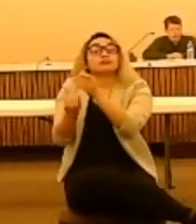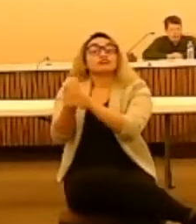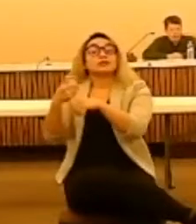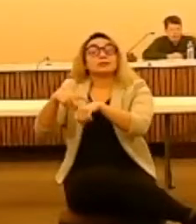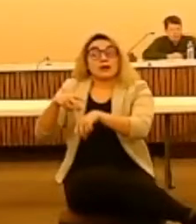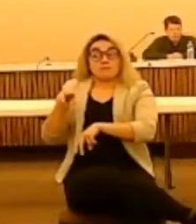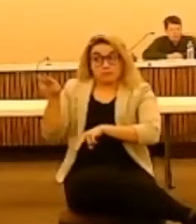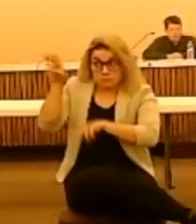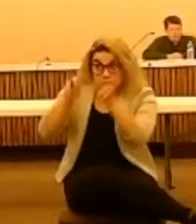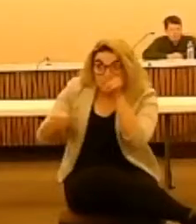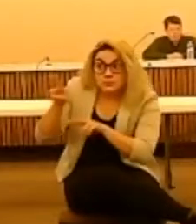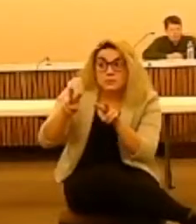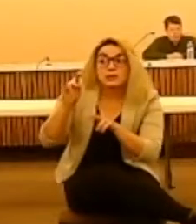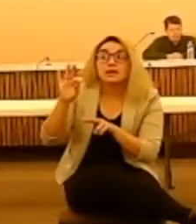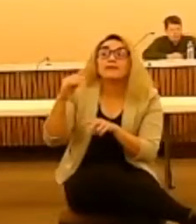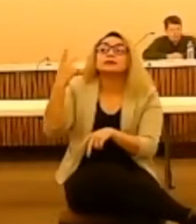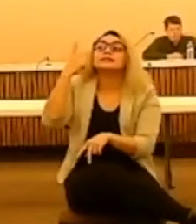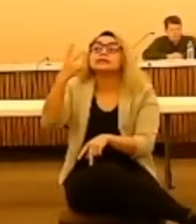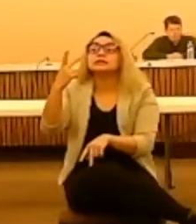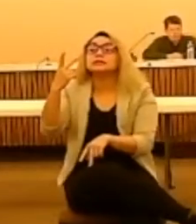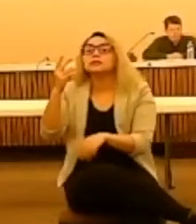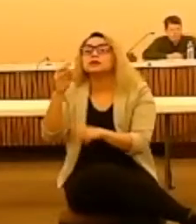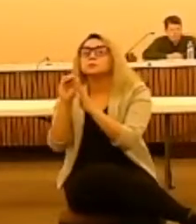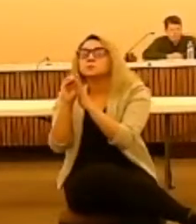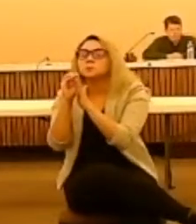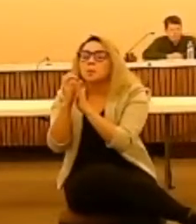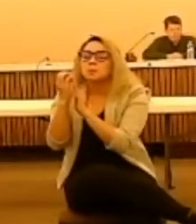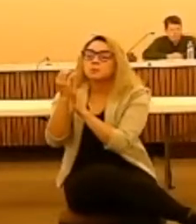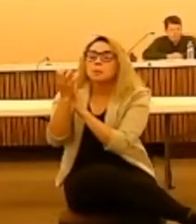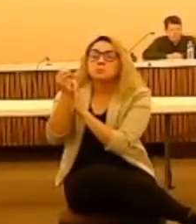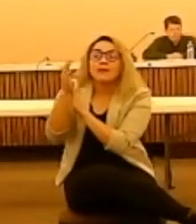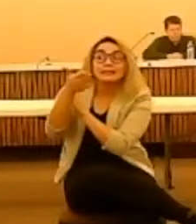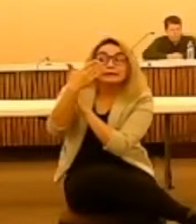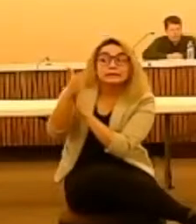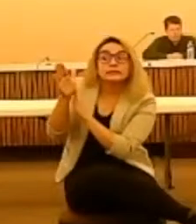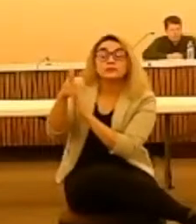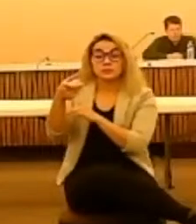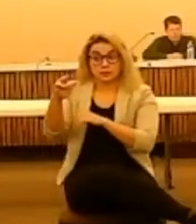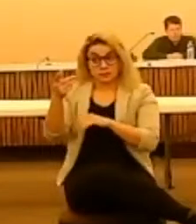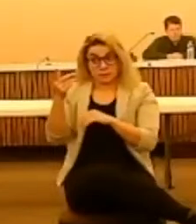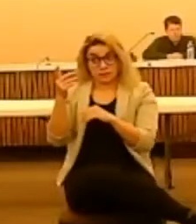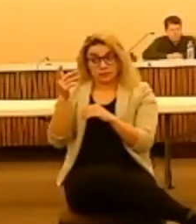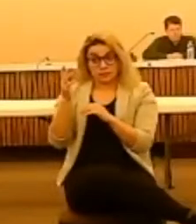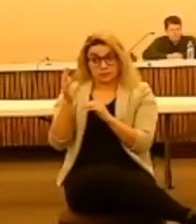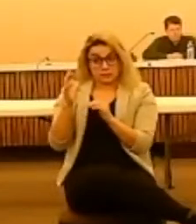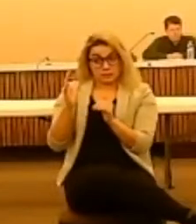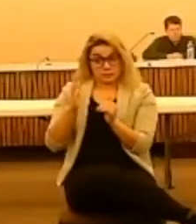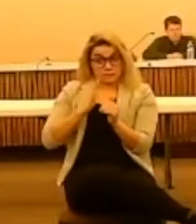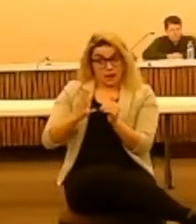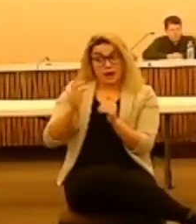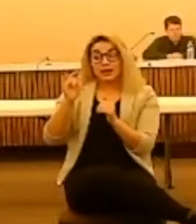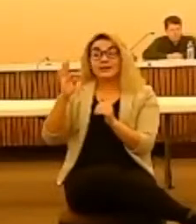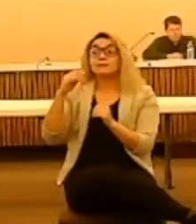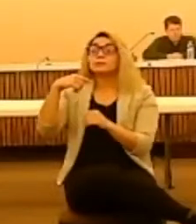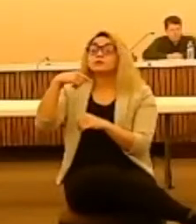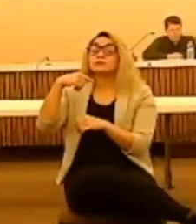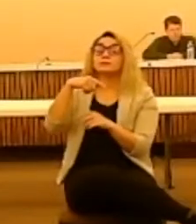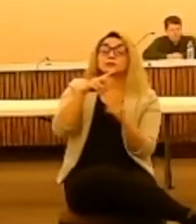any dead or dangerous branches, would you be fine with removing if there are some?